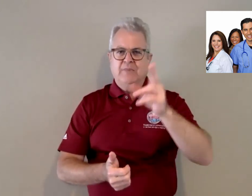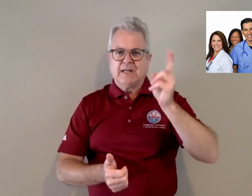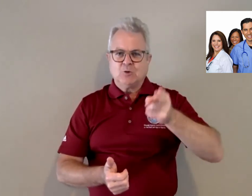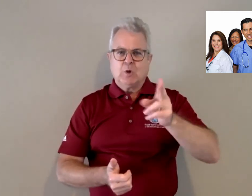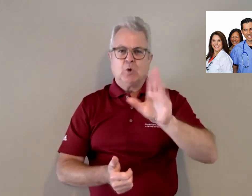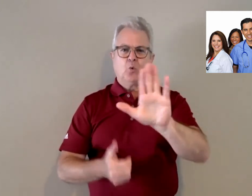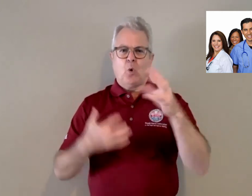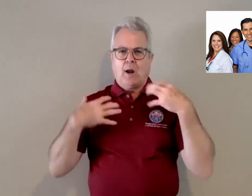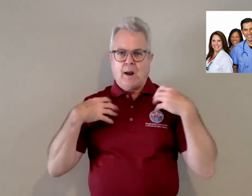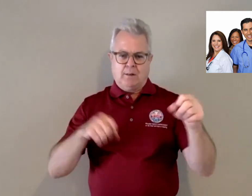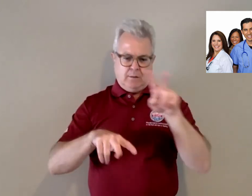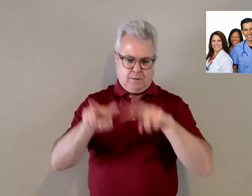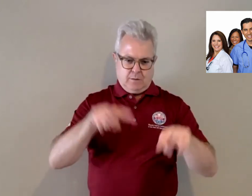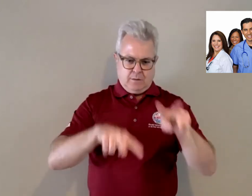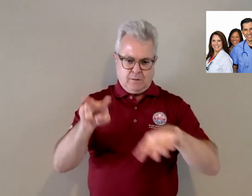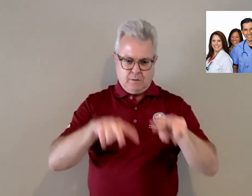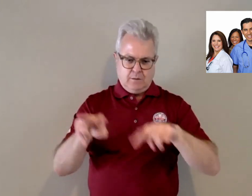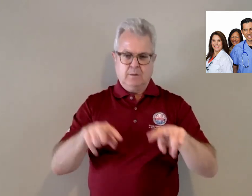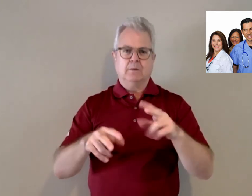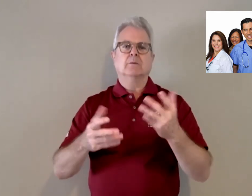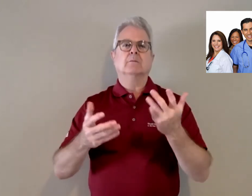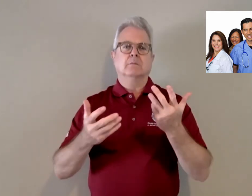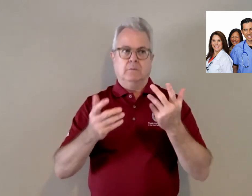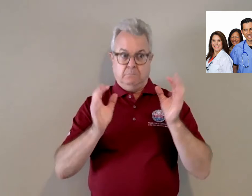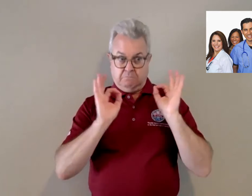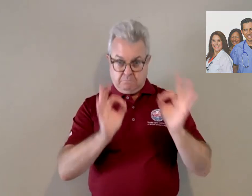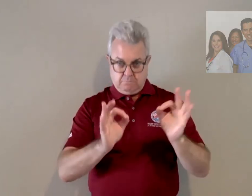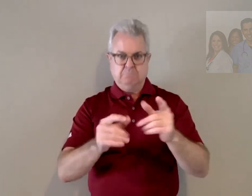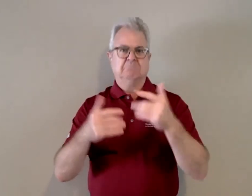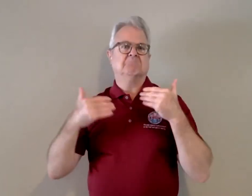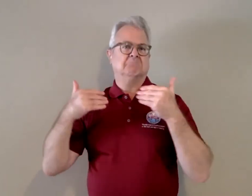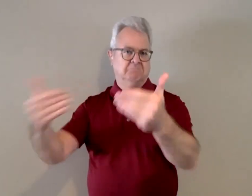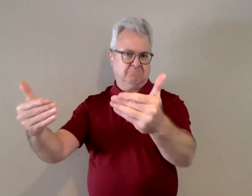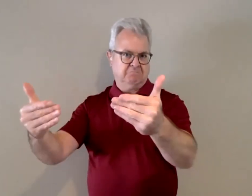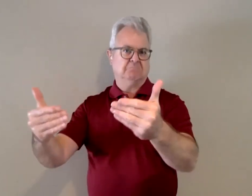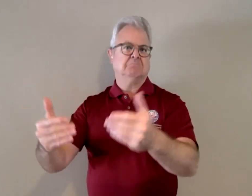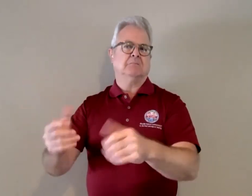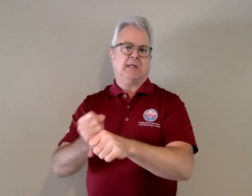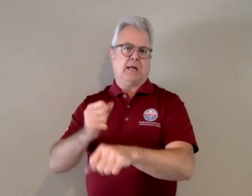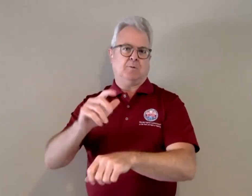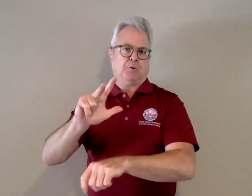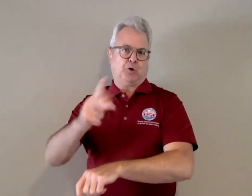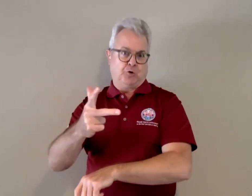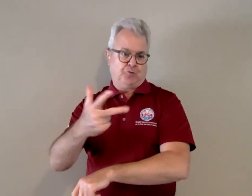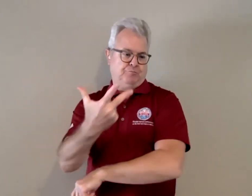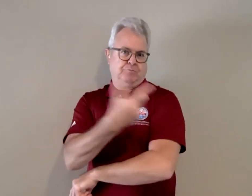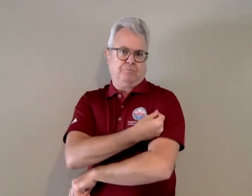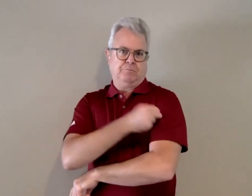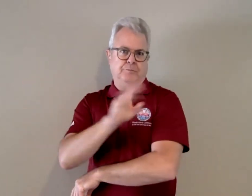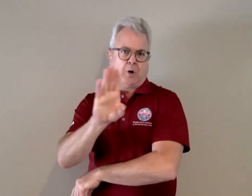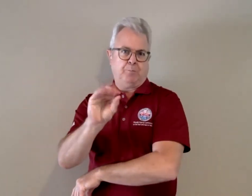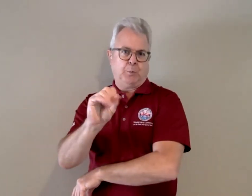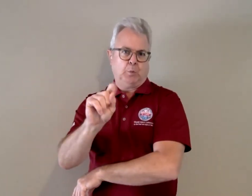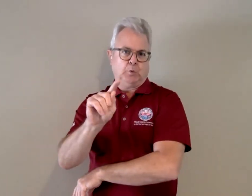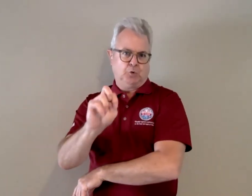know your health the best, your history, and would know whether it was the right time for you to get a